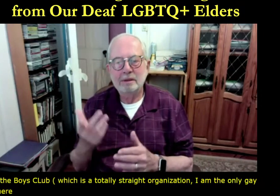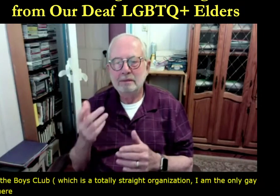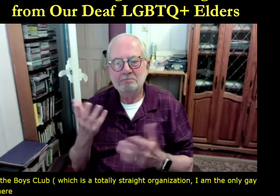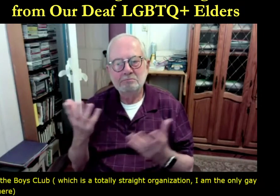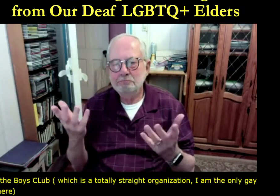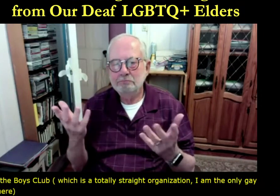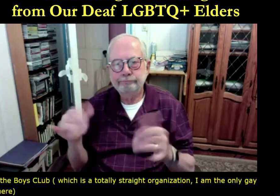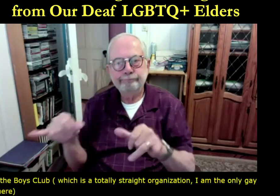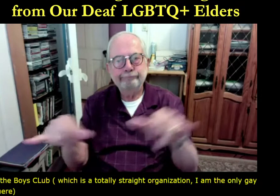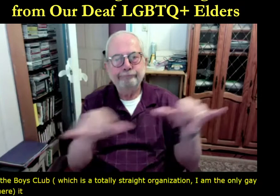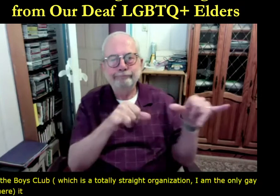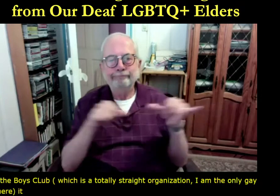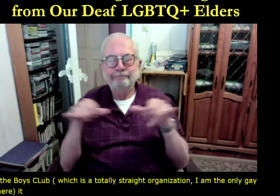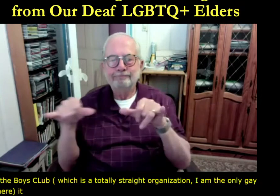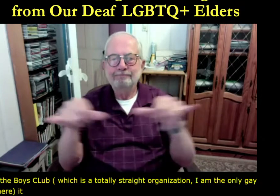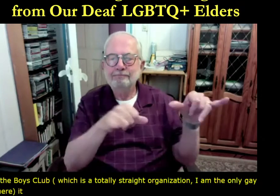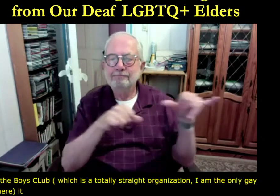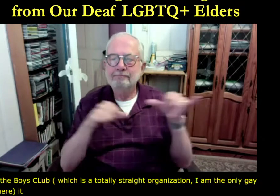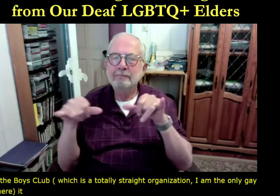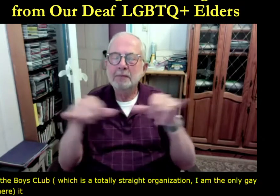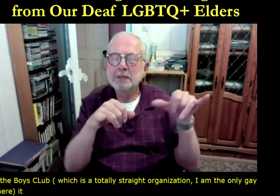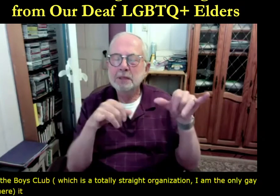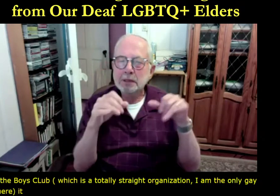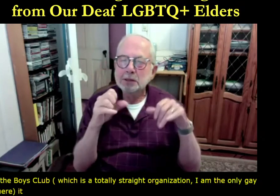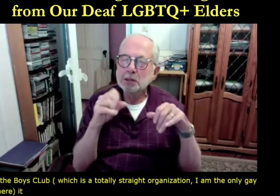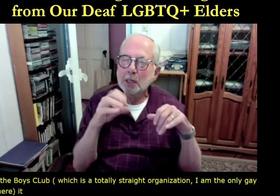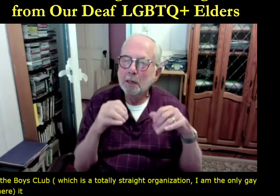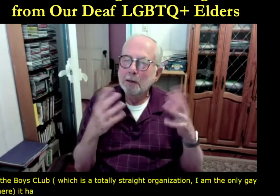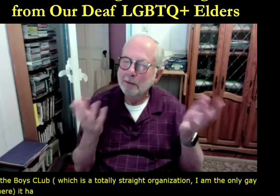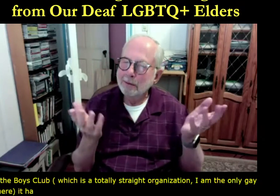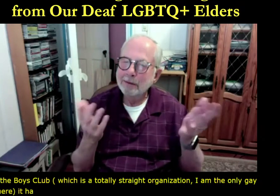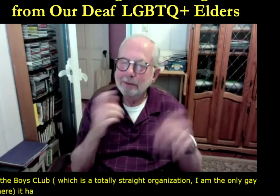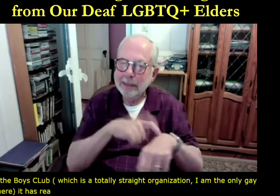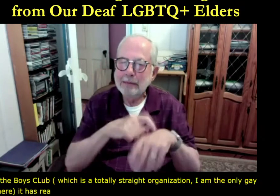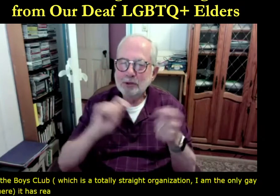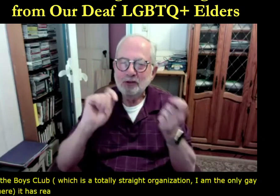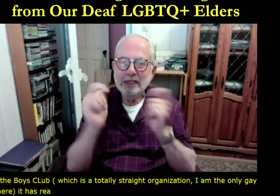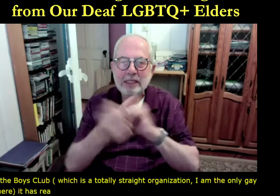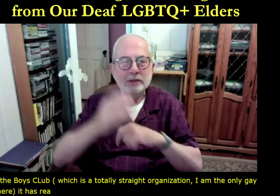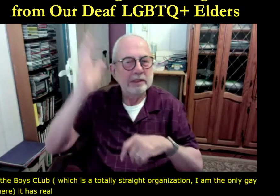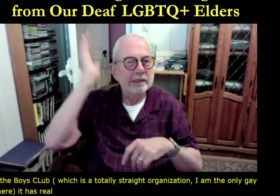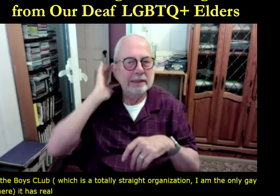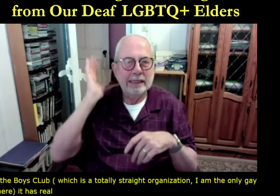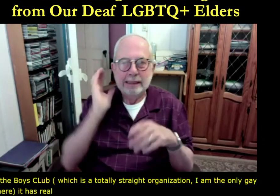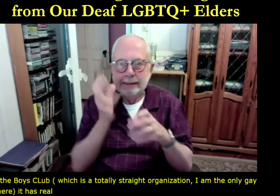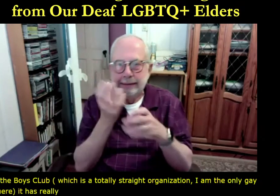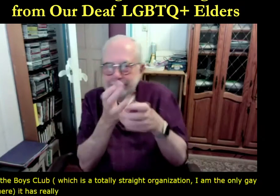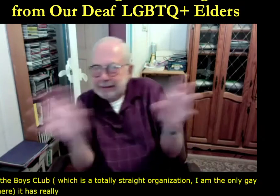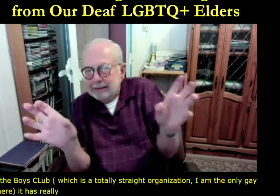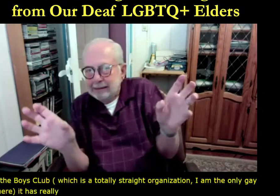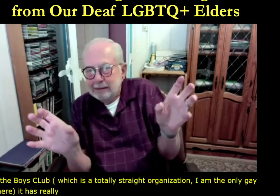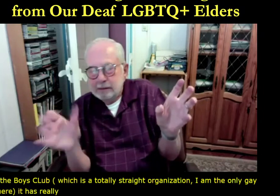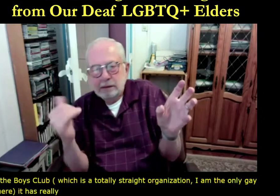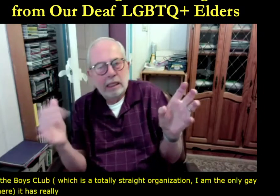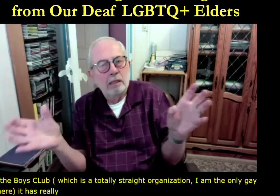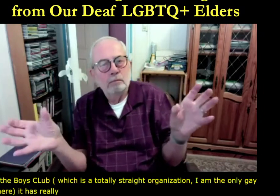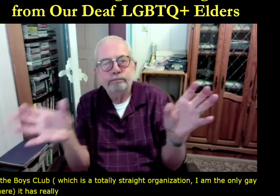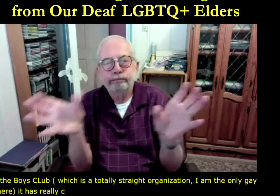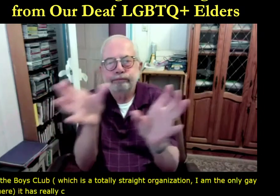leaders in that way because they see the equality of everybody so times are changing they're different from where